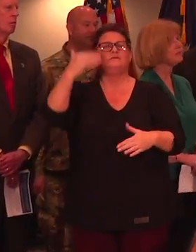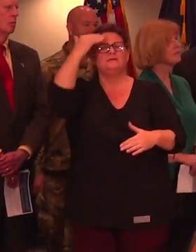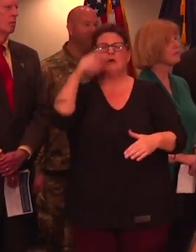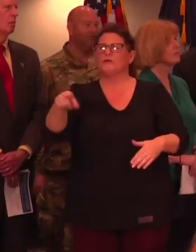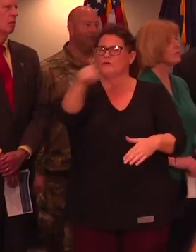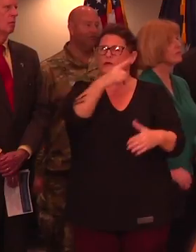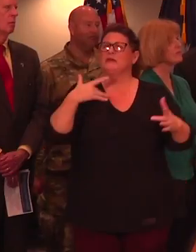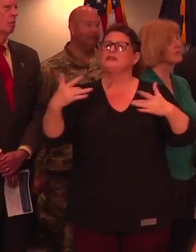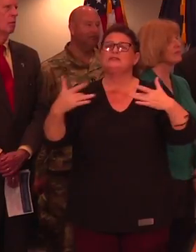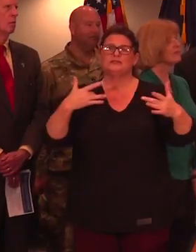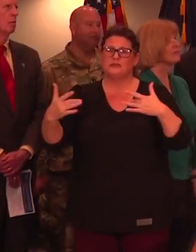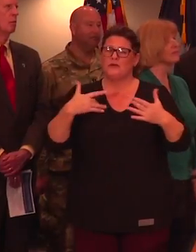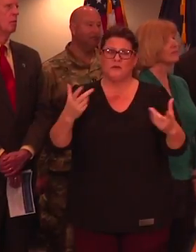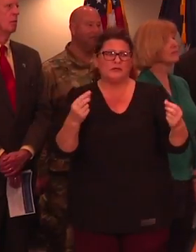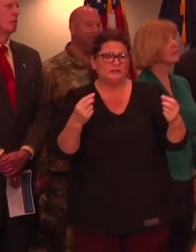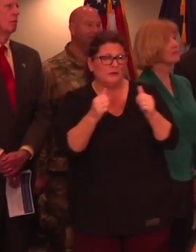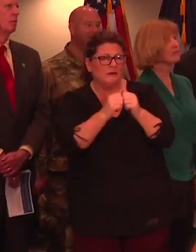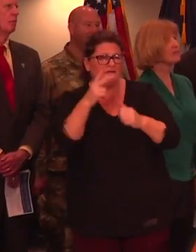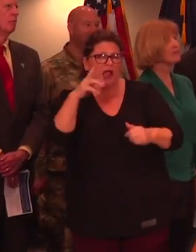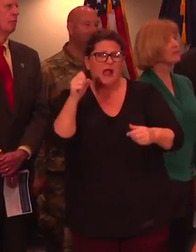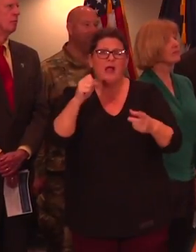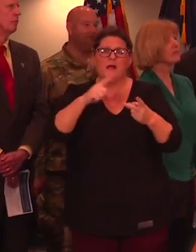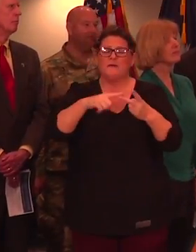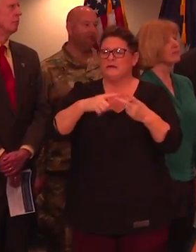the virus may have on themselves, their loved ones, and on our